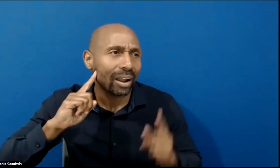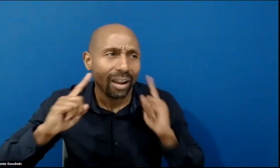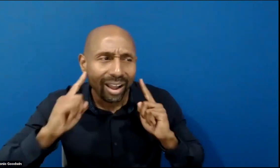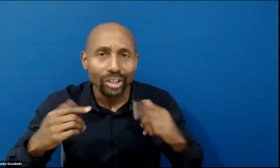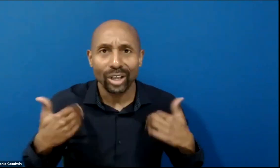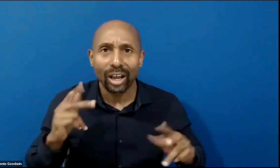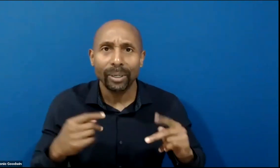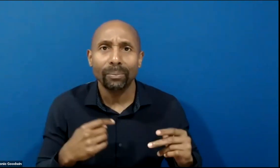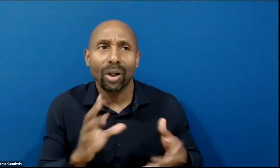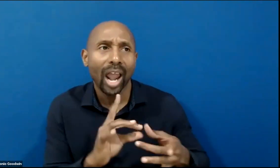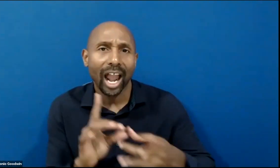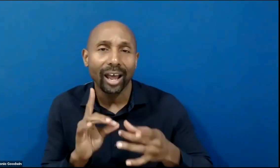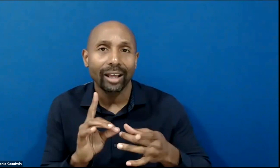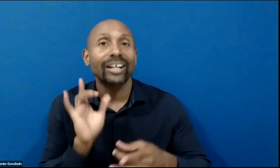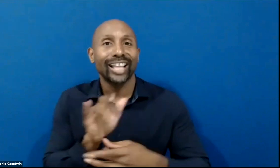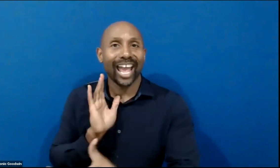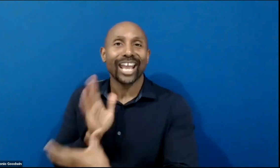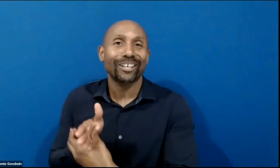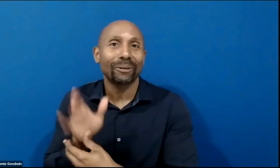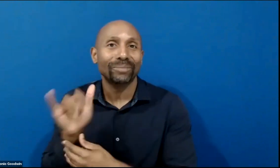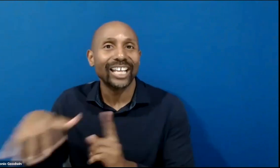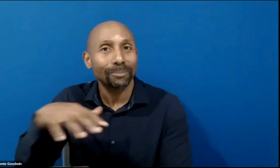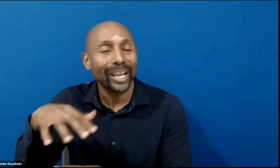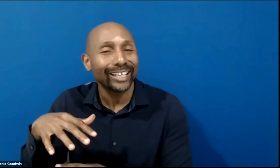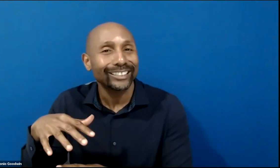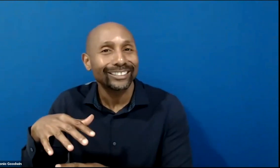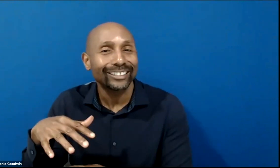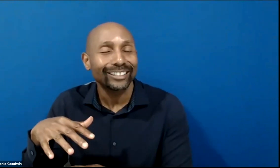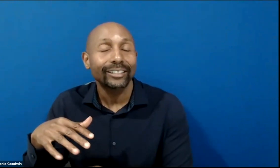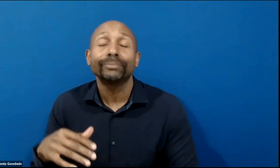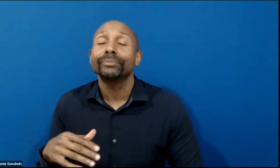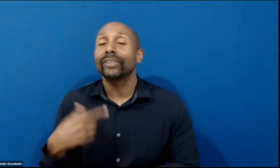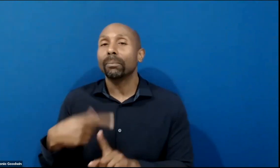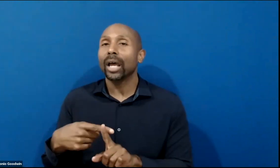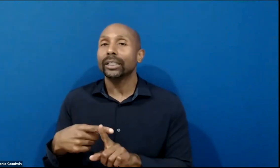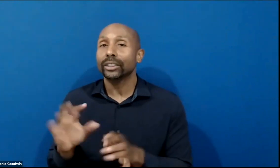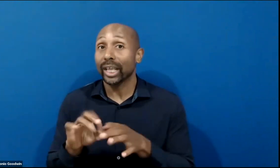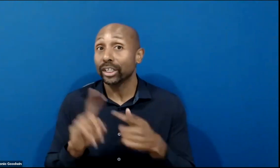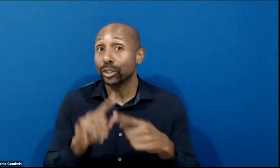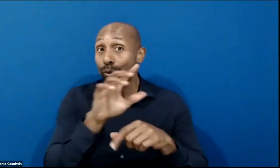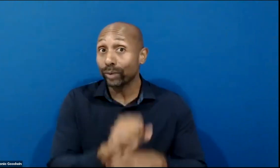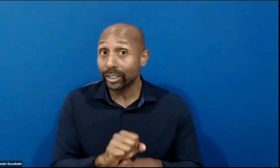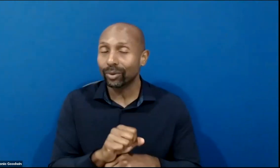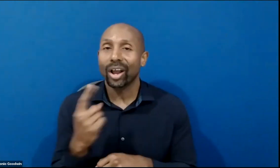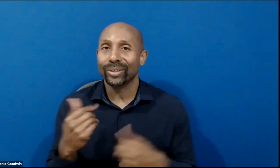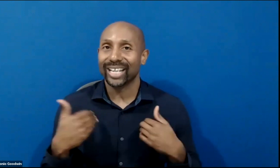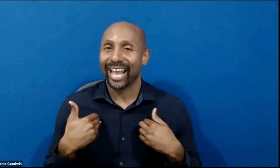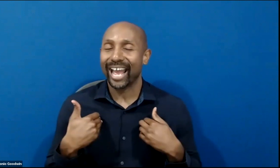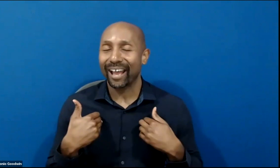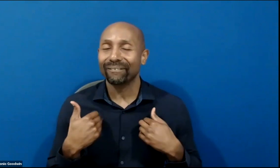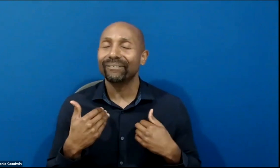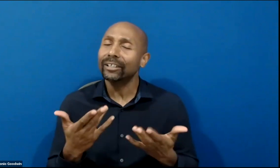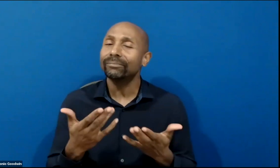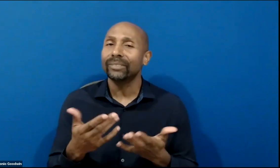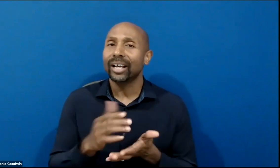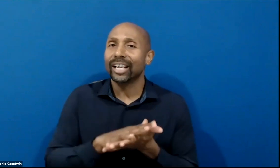lot of ways. And, you know, it also, you know, when you come to thinking about ritual, it has this this sacred element, right? It has this element of,